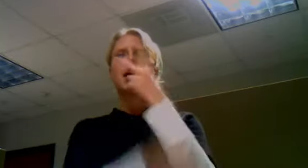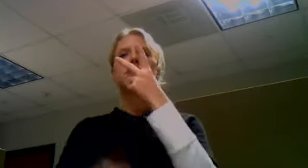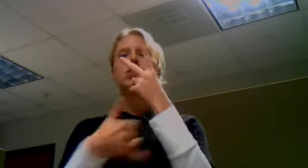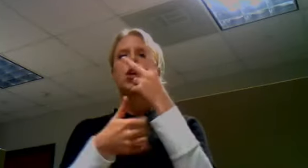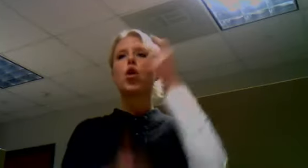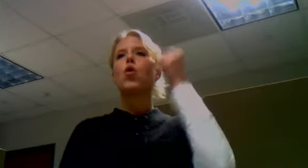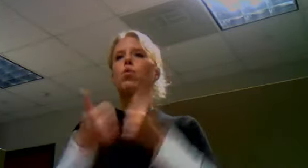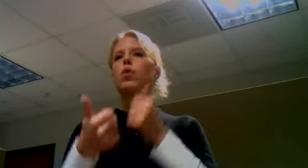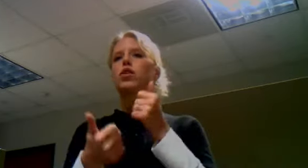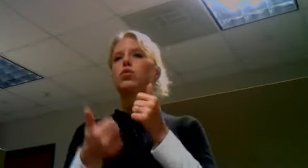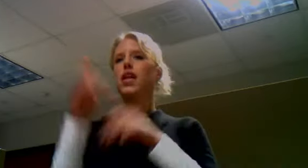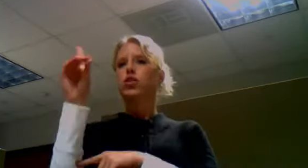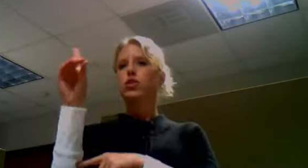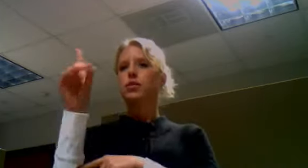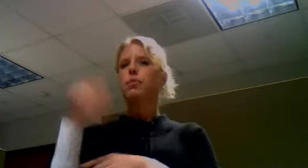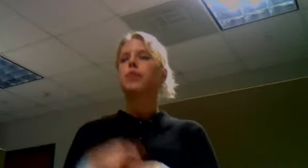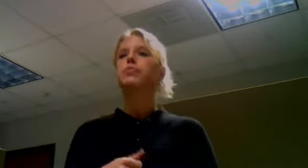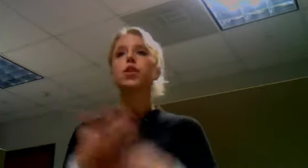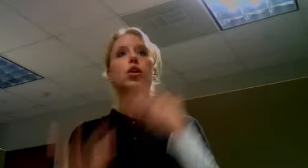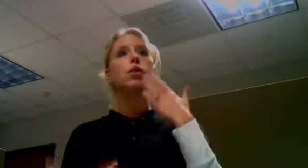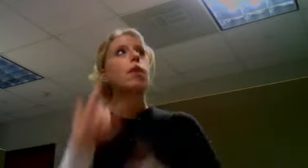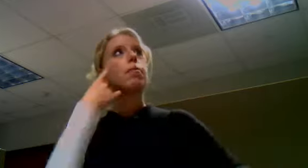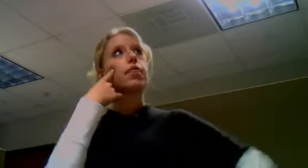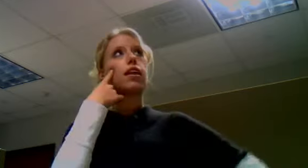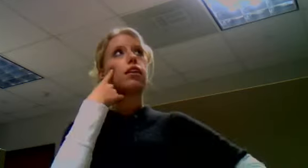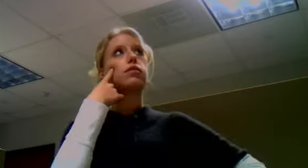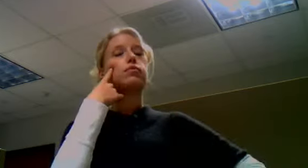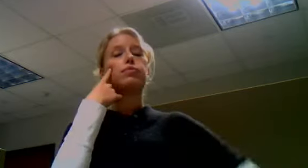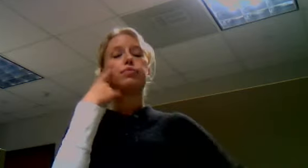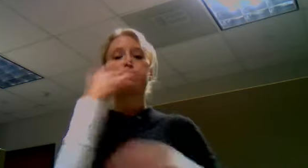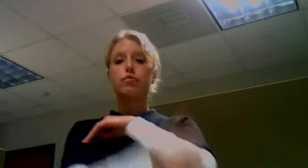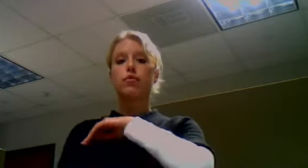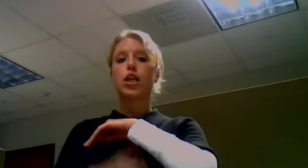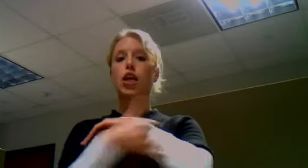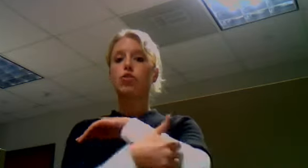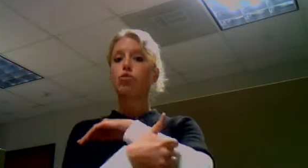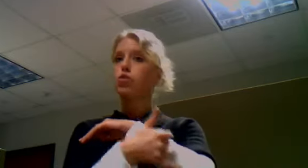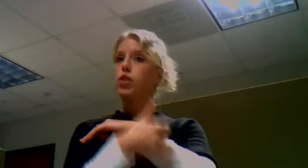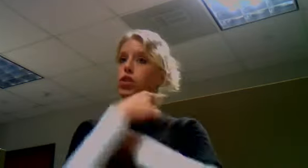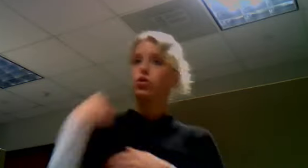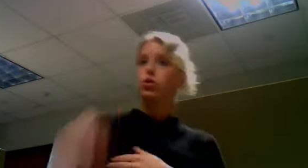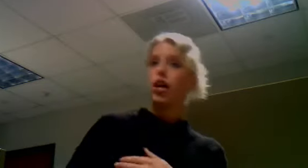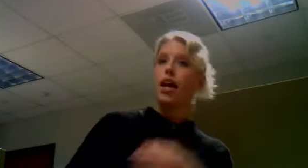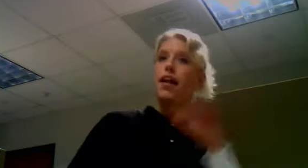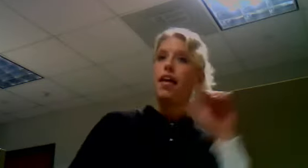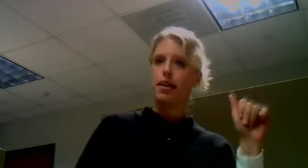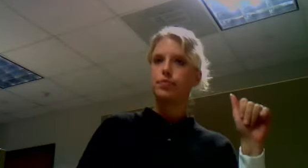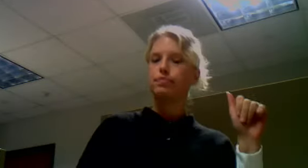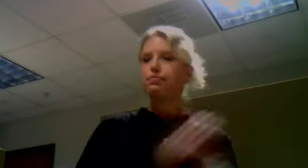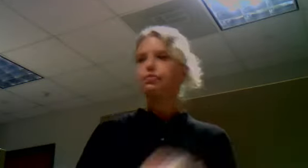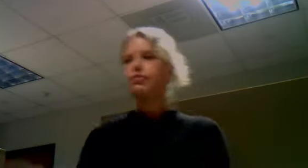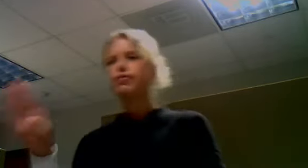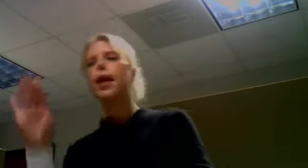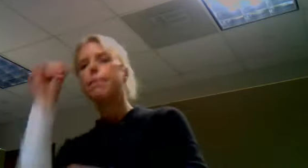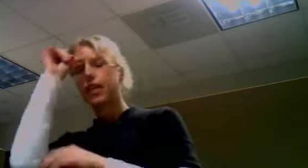is democracy, you may argue, well, maybe country A is China and country B is India. In fact,